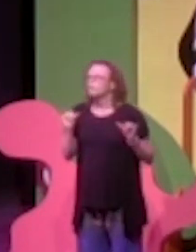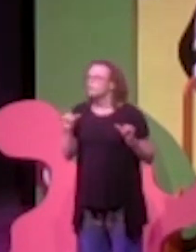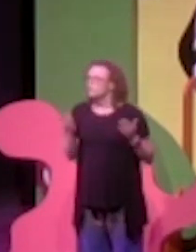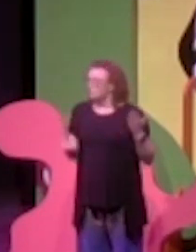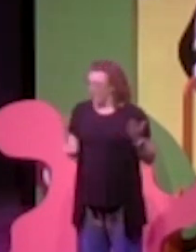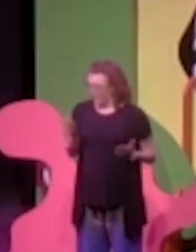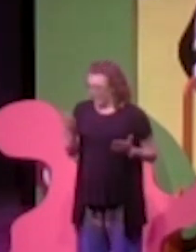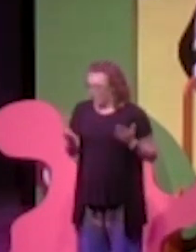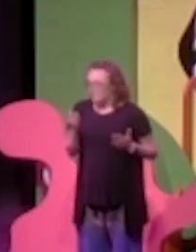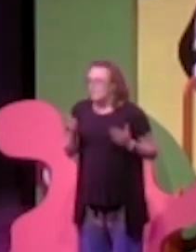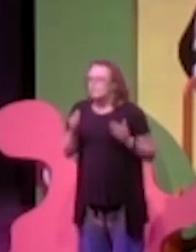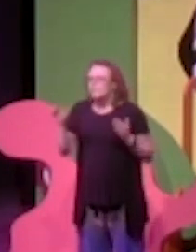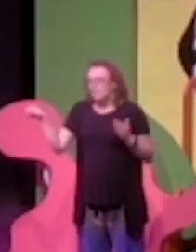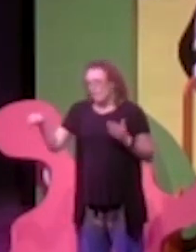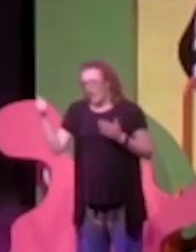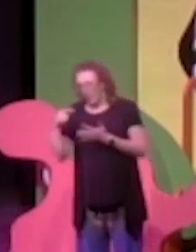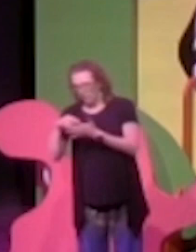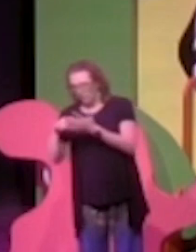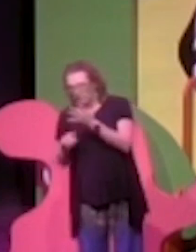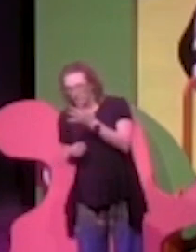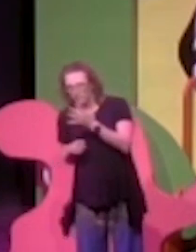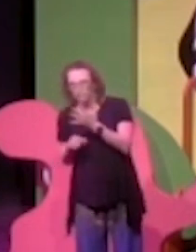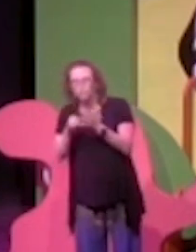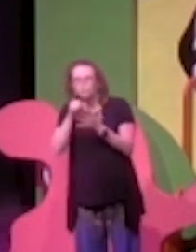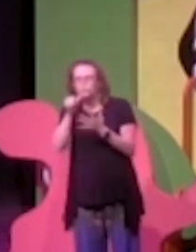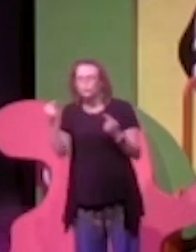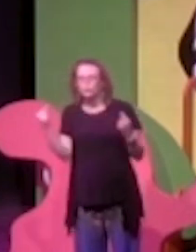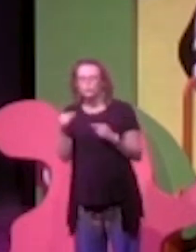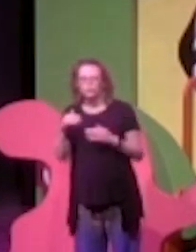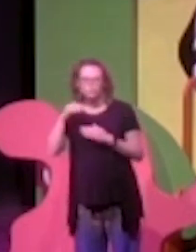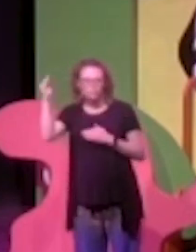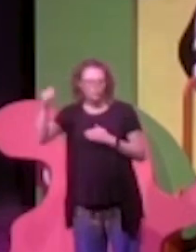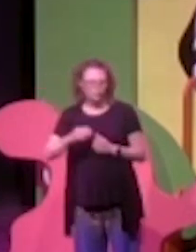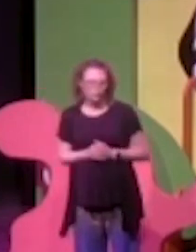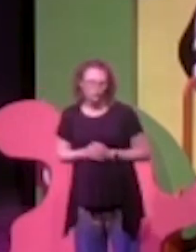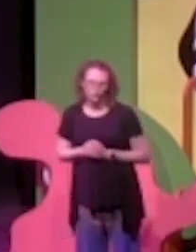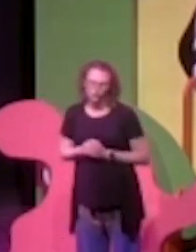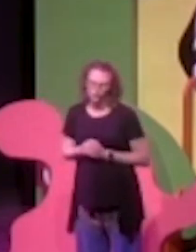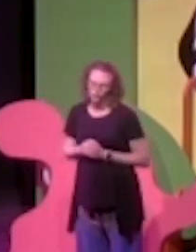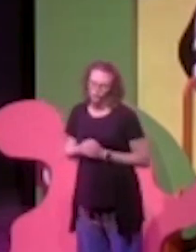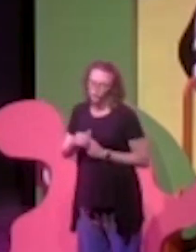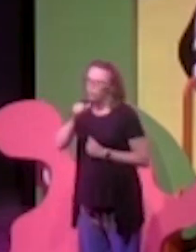other inequities wouldn't sting so hard.